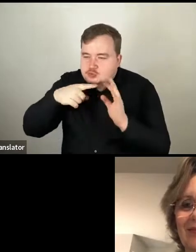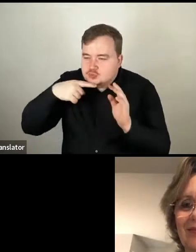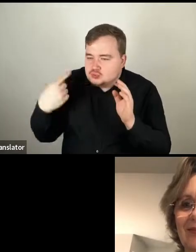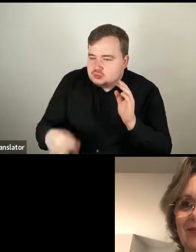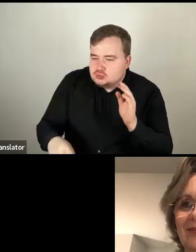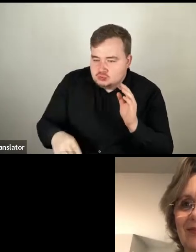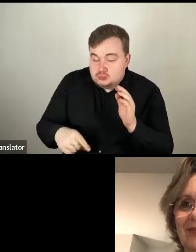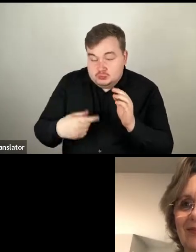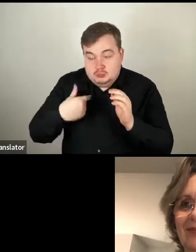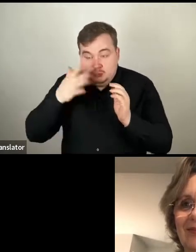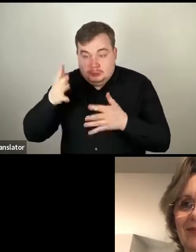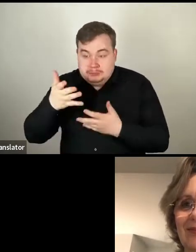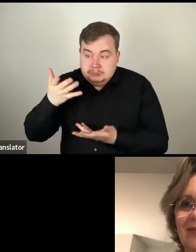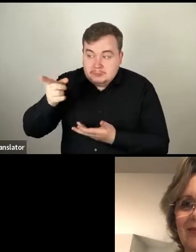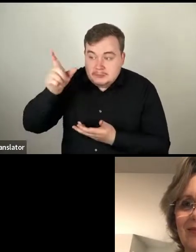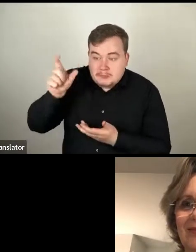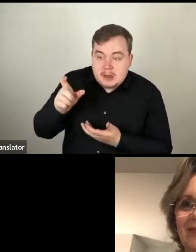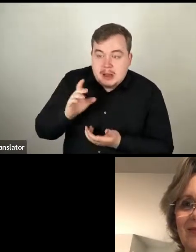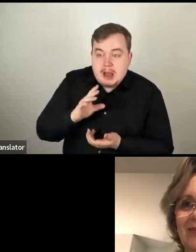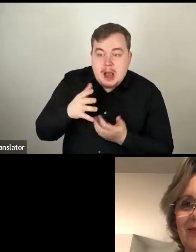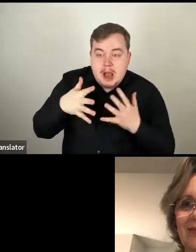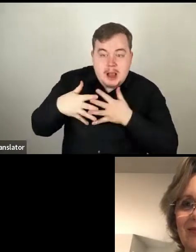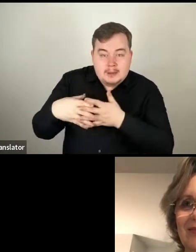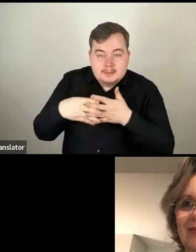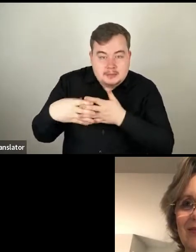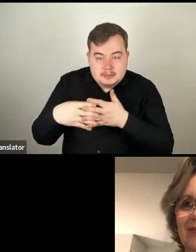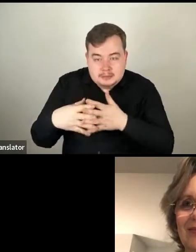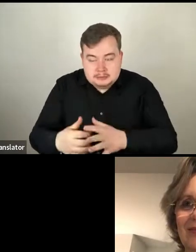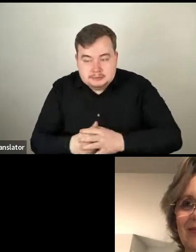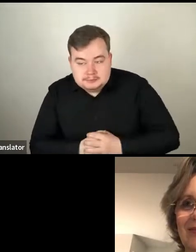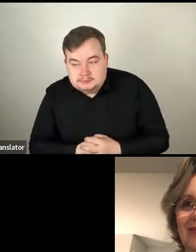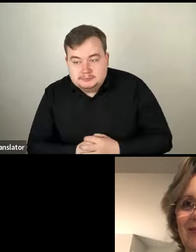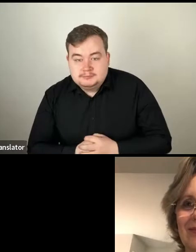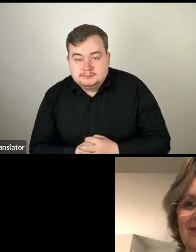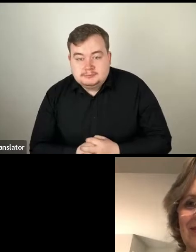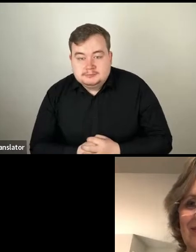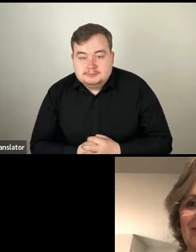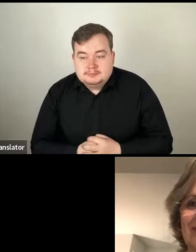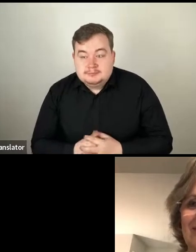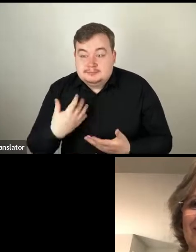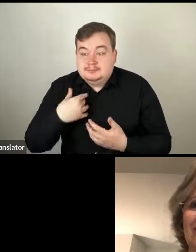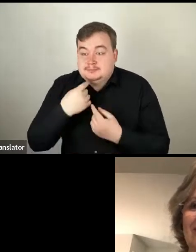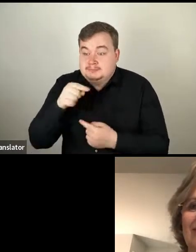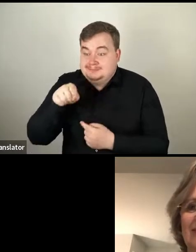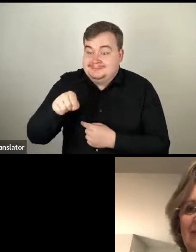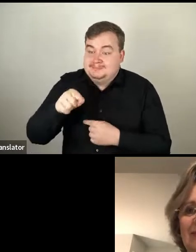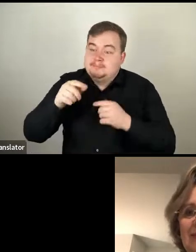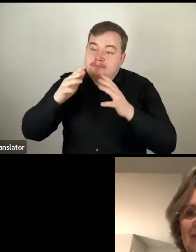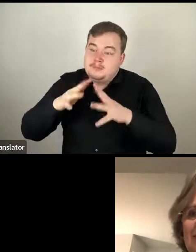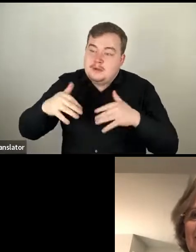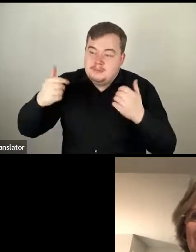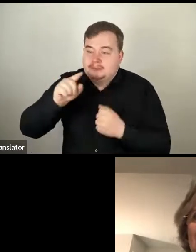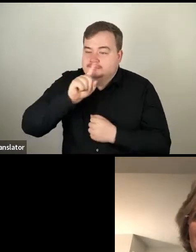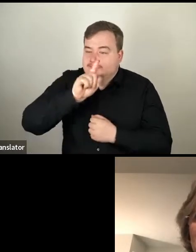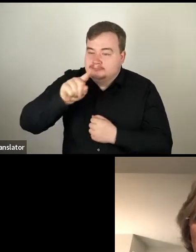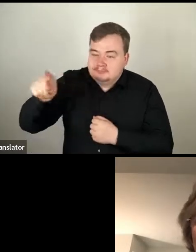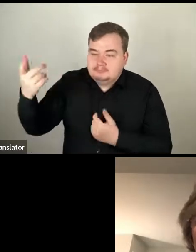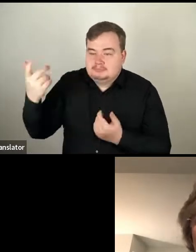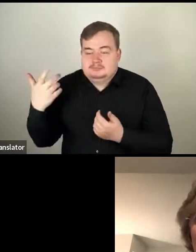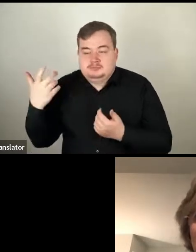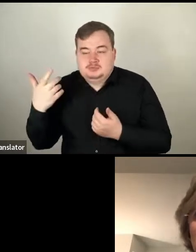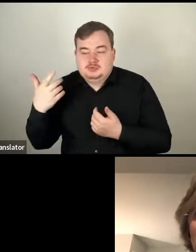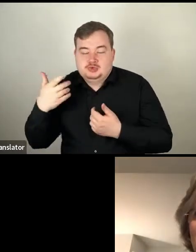States. Ms. Sederfeld, I'm sure you are aware, is a distinguished Swedish parliamentarian who was elected last July